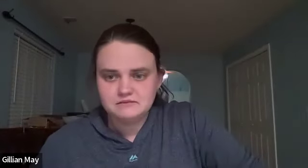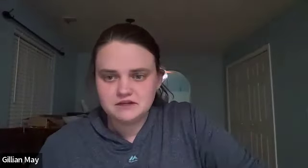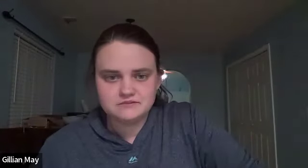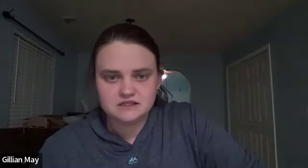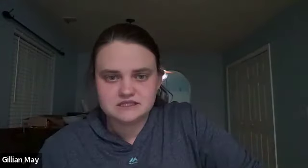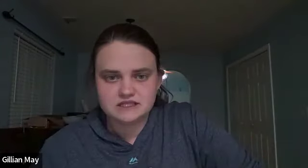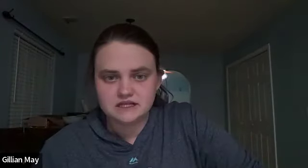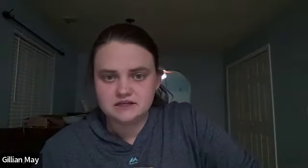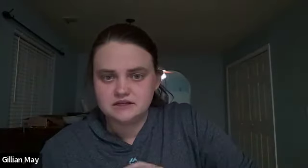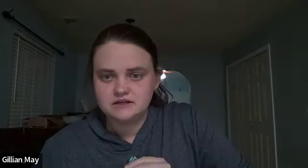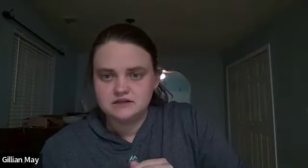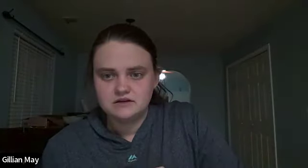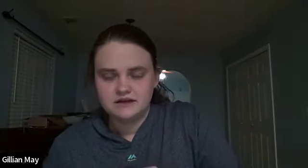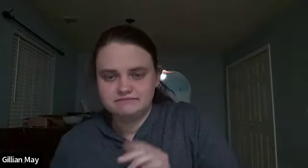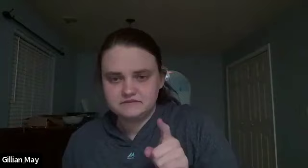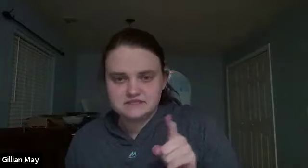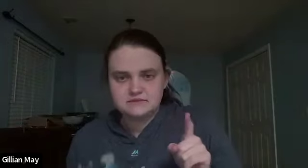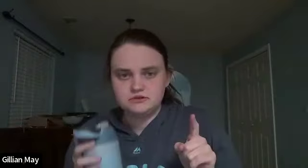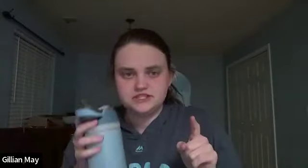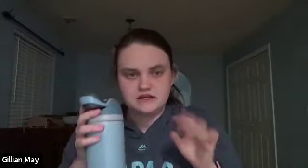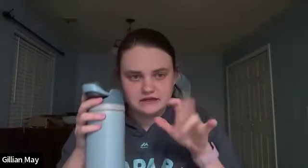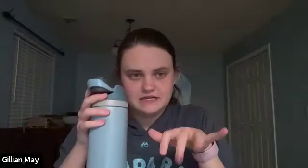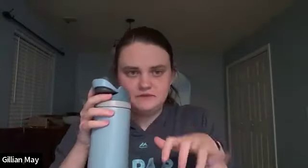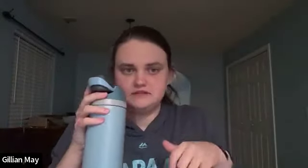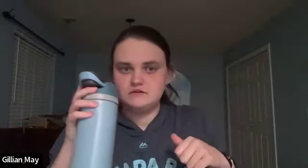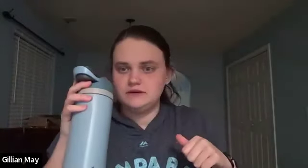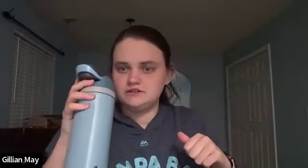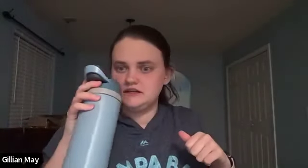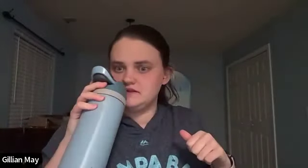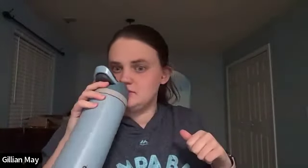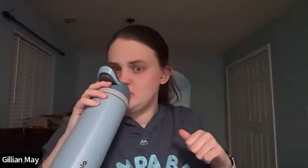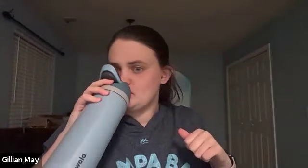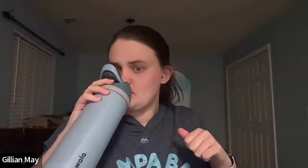But I'm gonna see, I see people typing, so I want to make sure I get them.